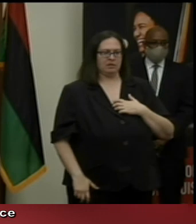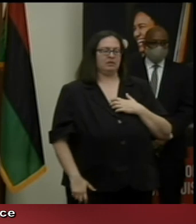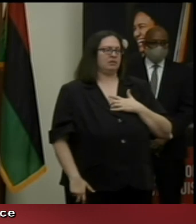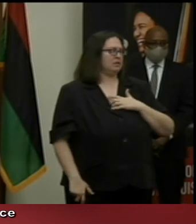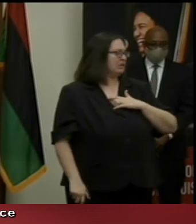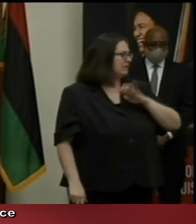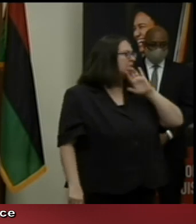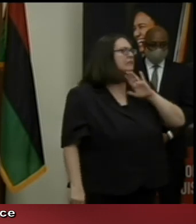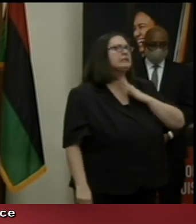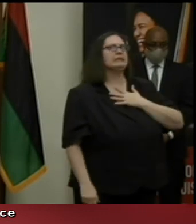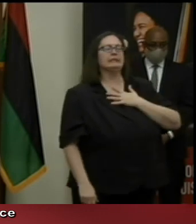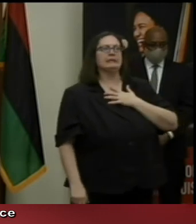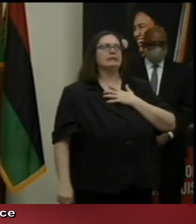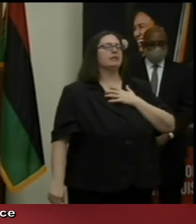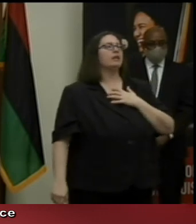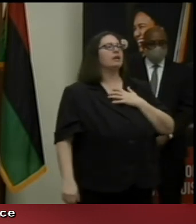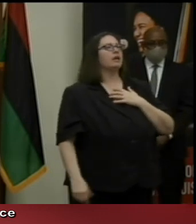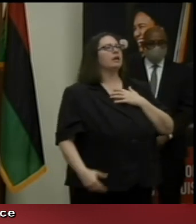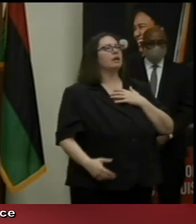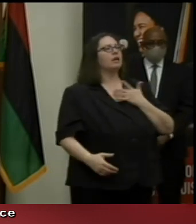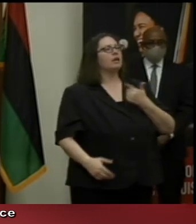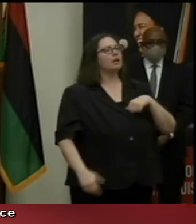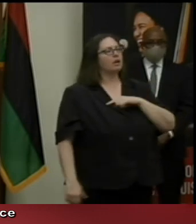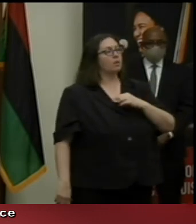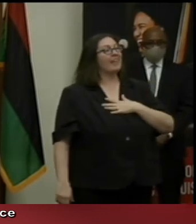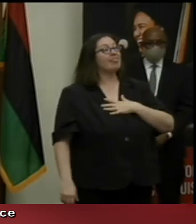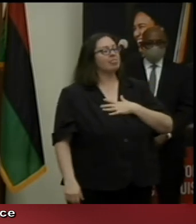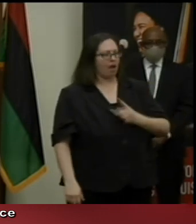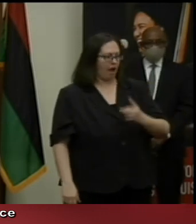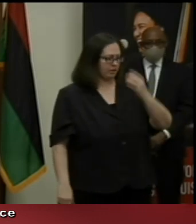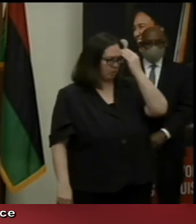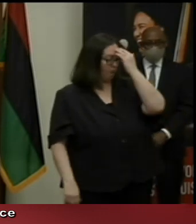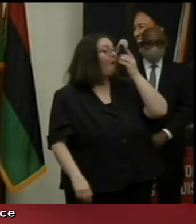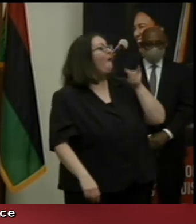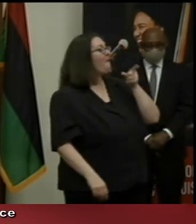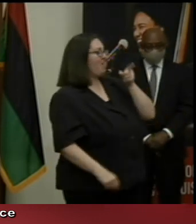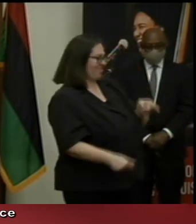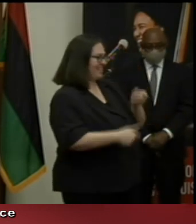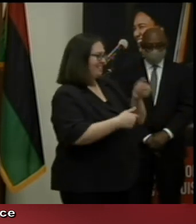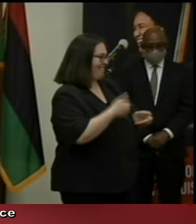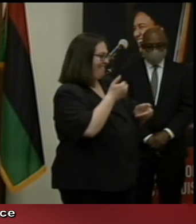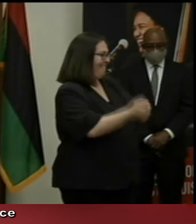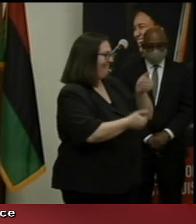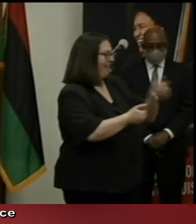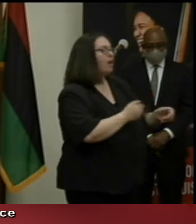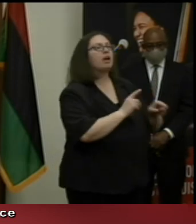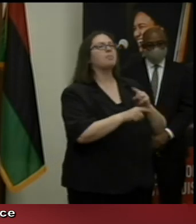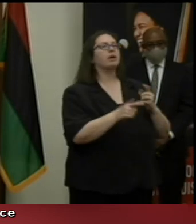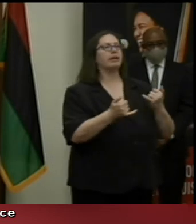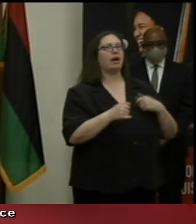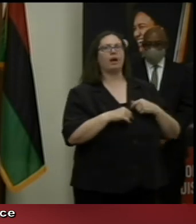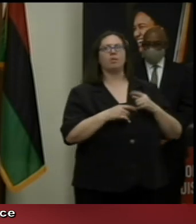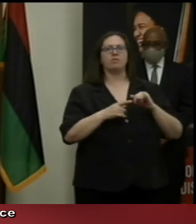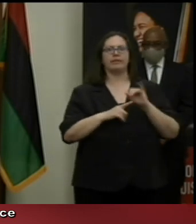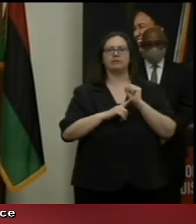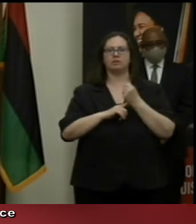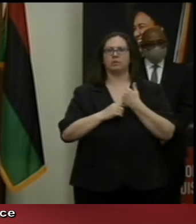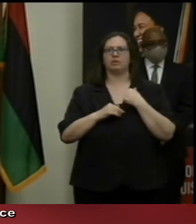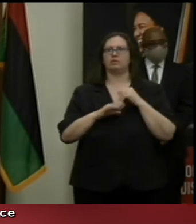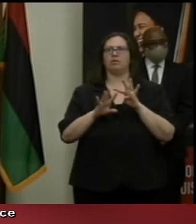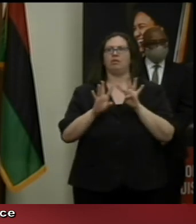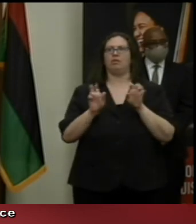and we like certainty. We really don't like this unknown, and I wish I could tell